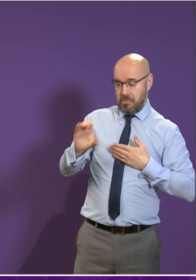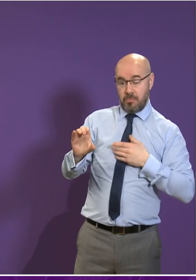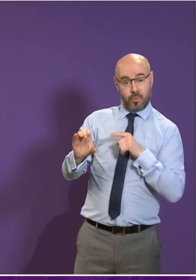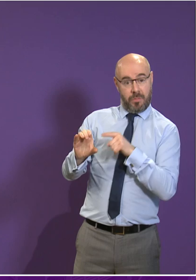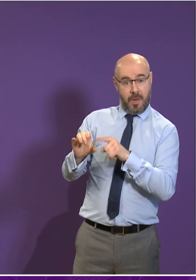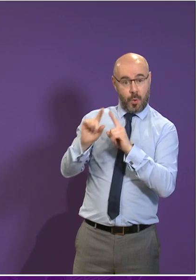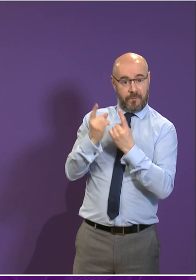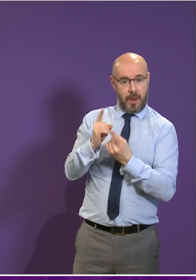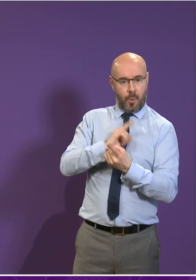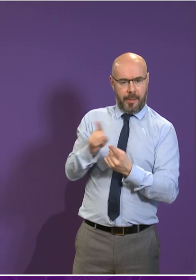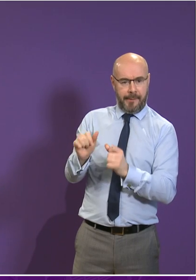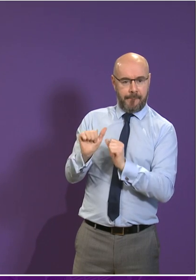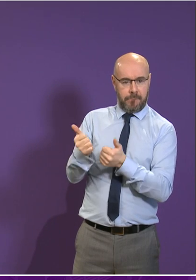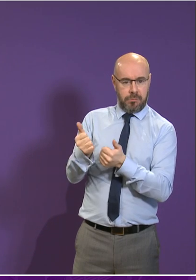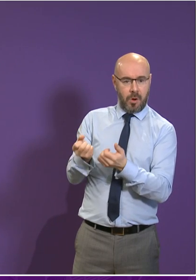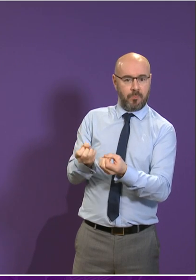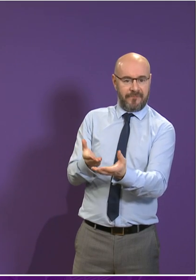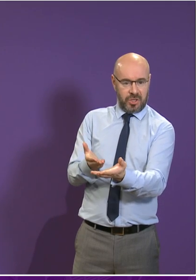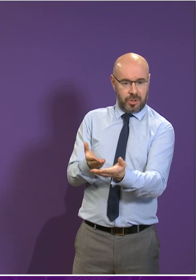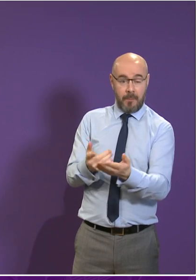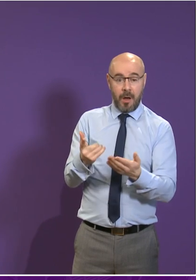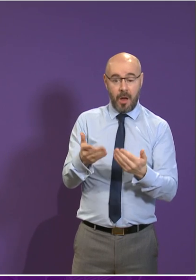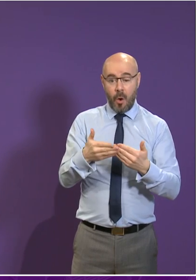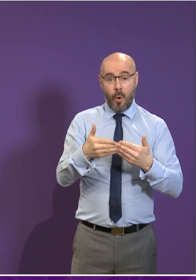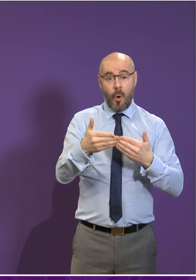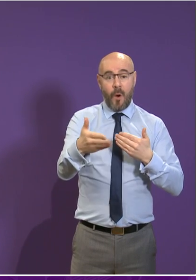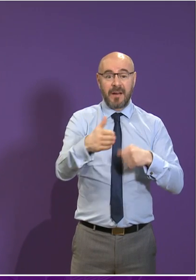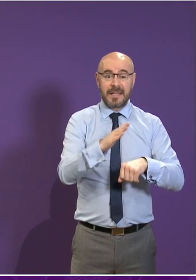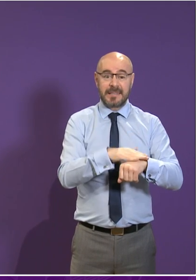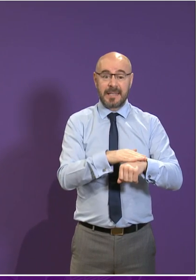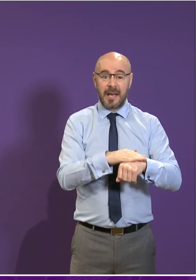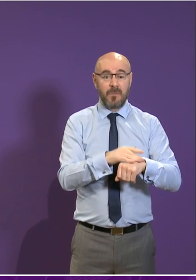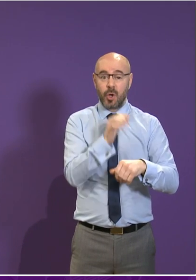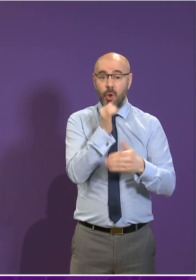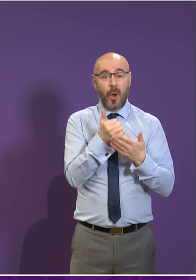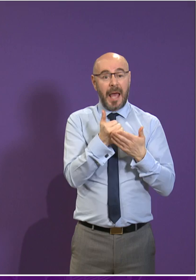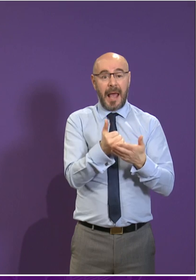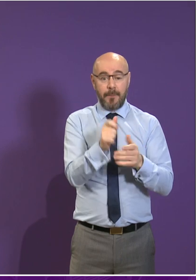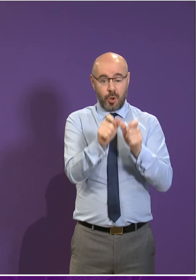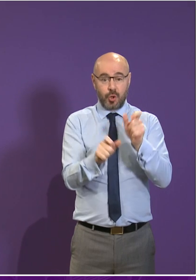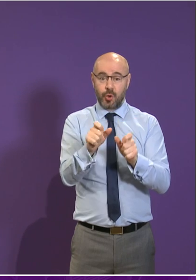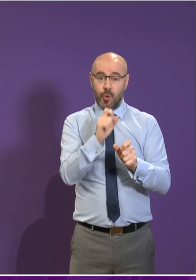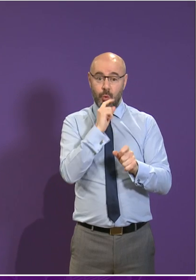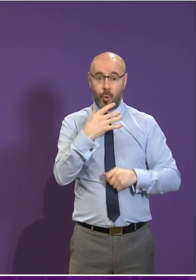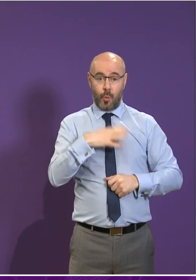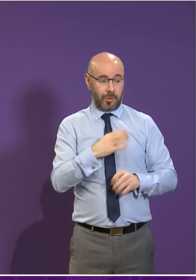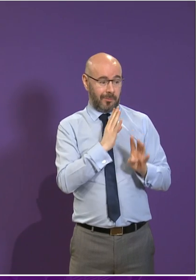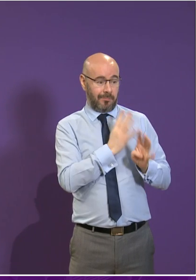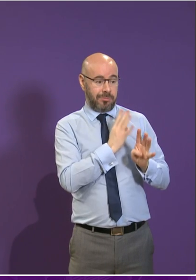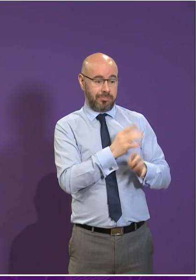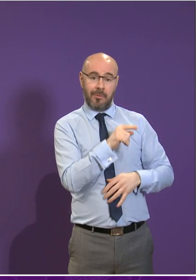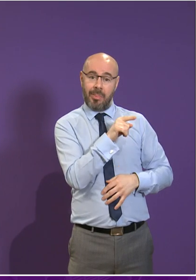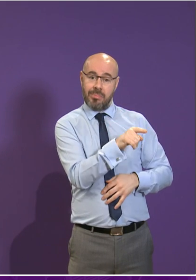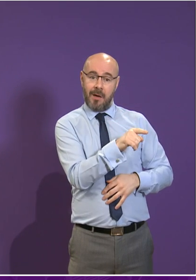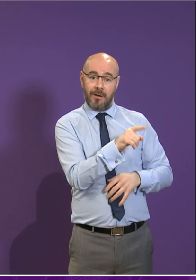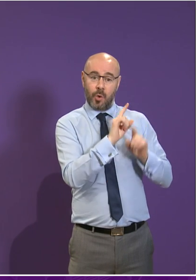better. Now, in the long run, that doesn't help the students who might want to go to that first institution. They need to do the courses